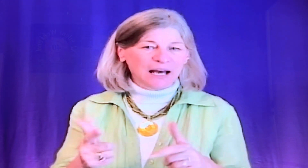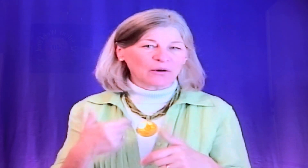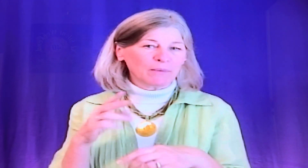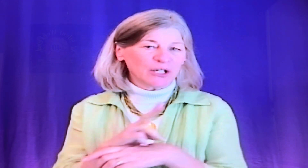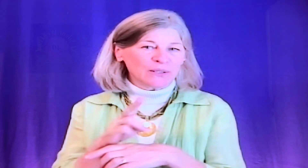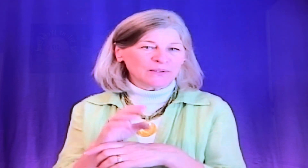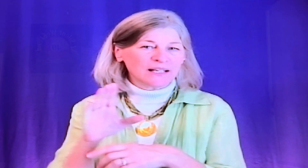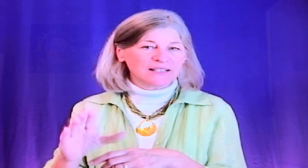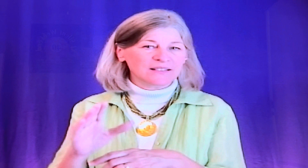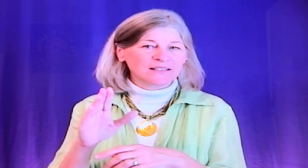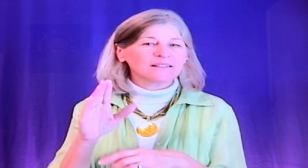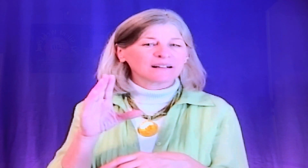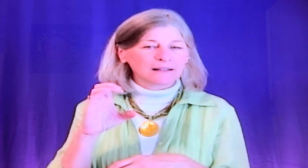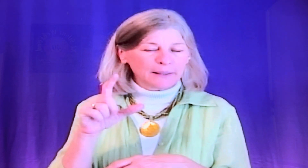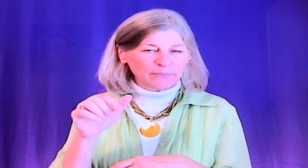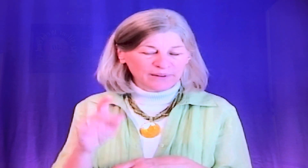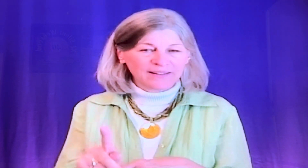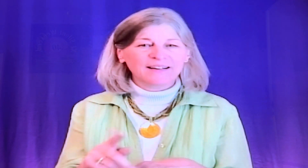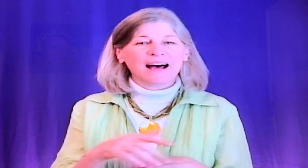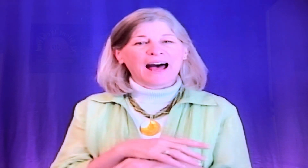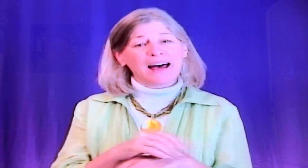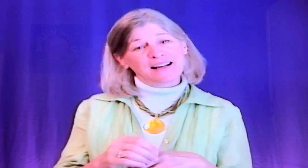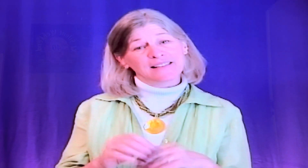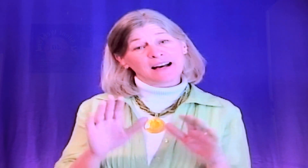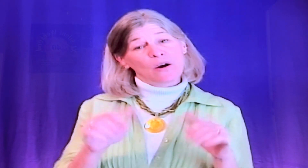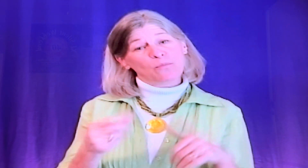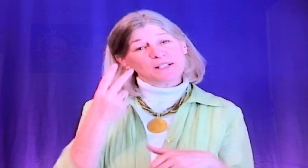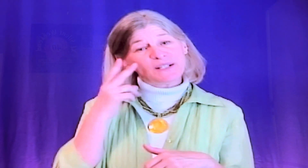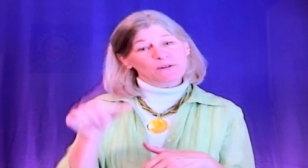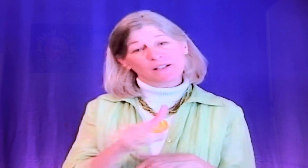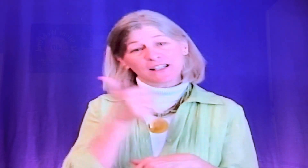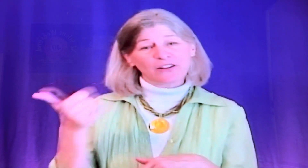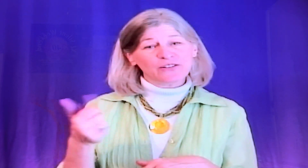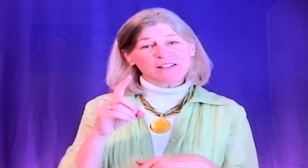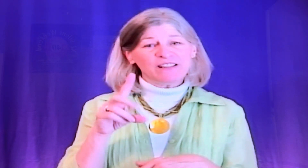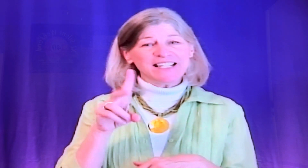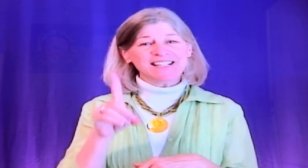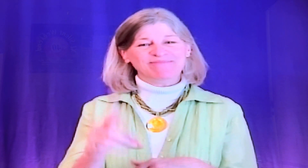allowing me to use his clip, and I hope to see you in another DVD.